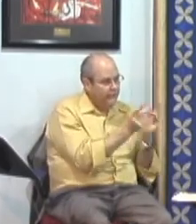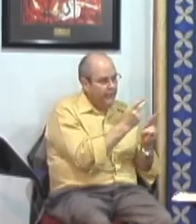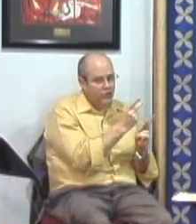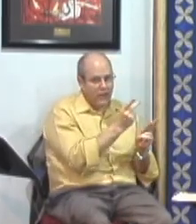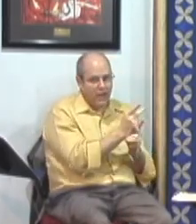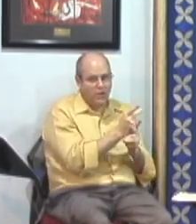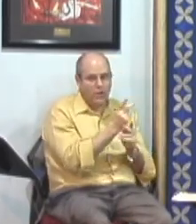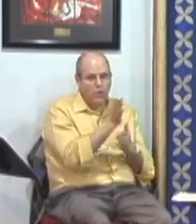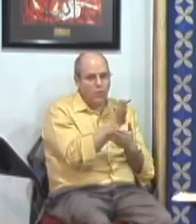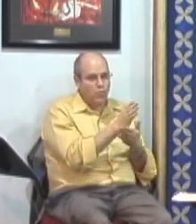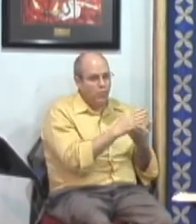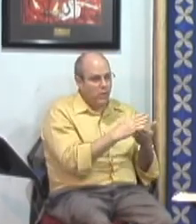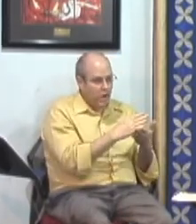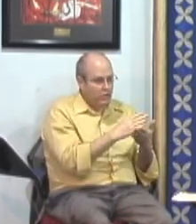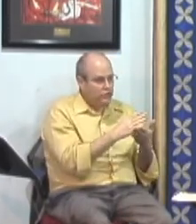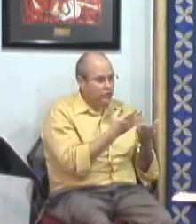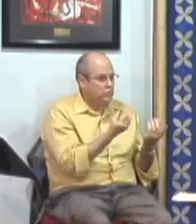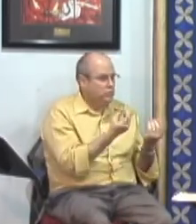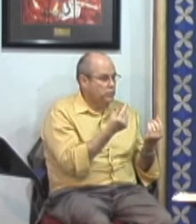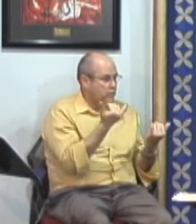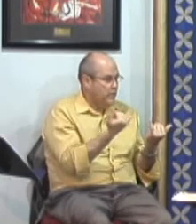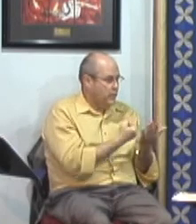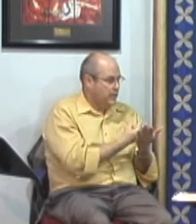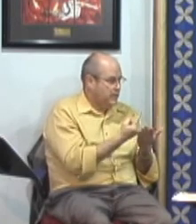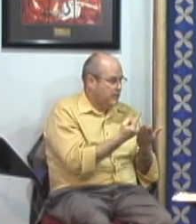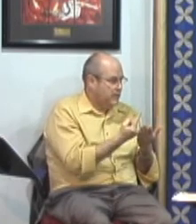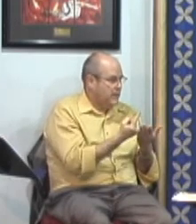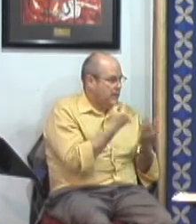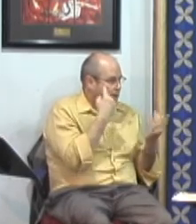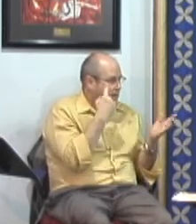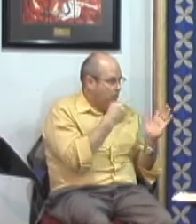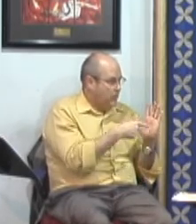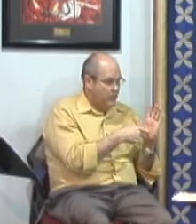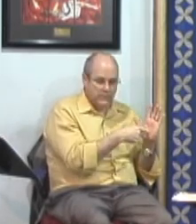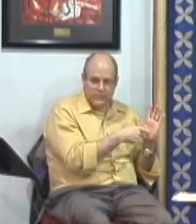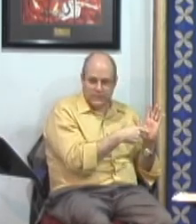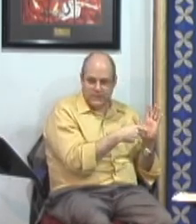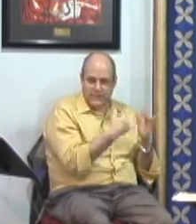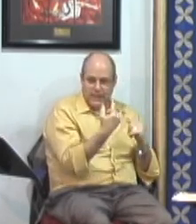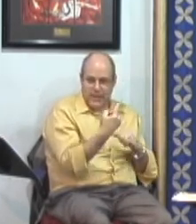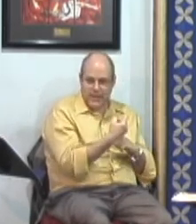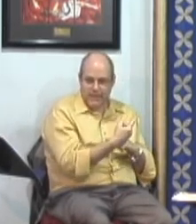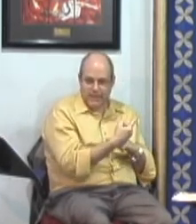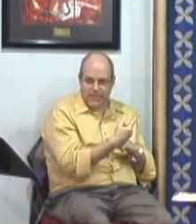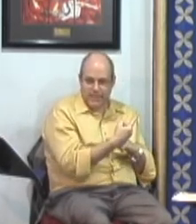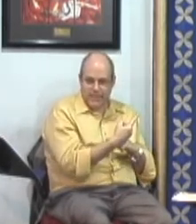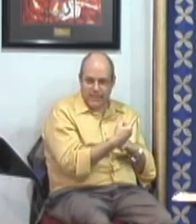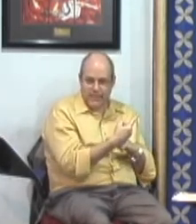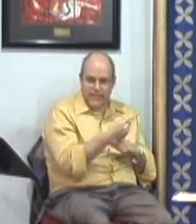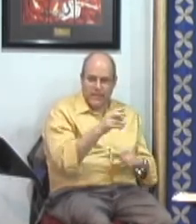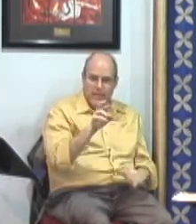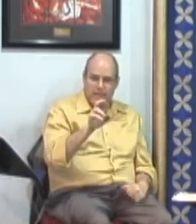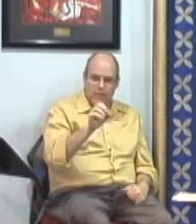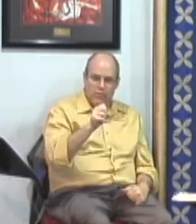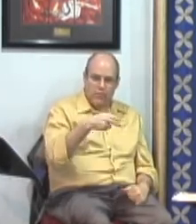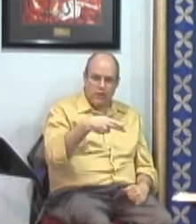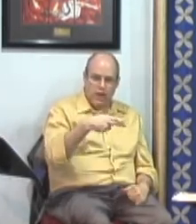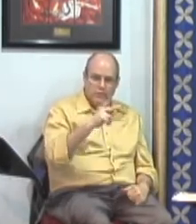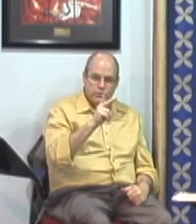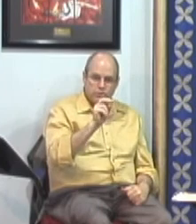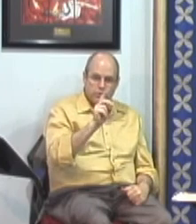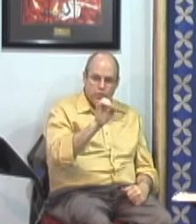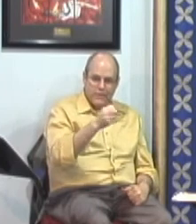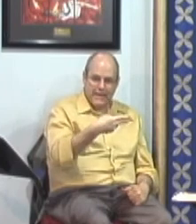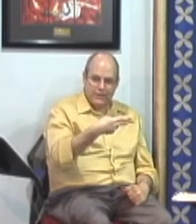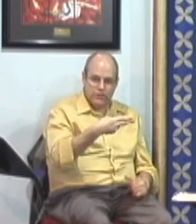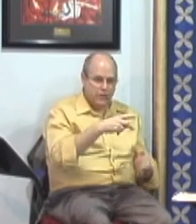what Parsha to do this week, and I happened to notice that today is Rosh Chodesh. Today is